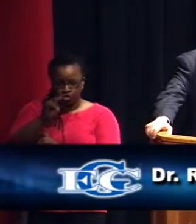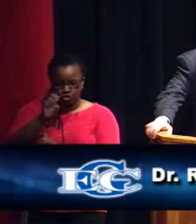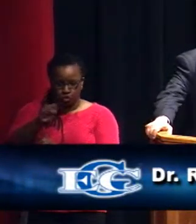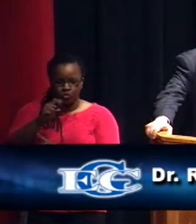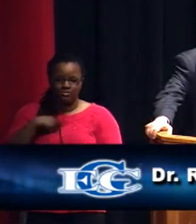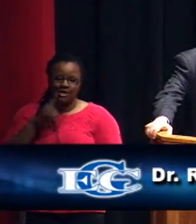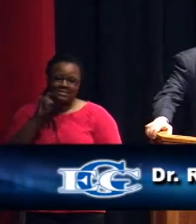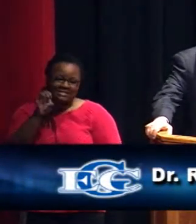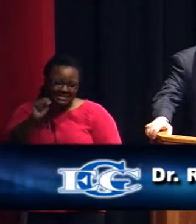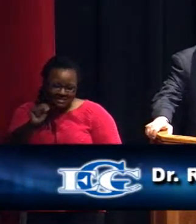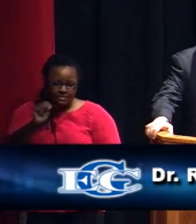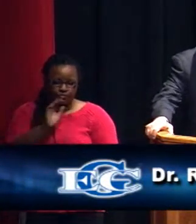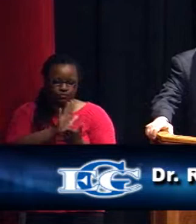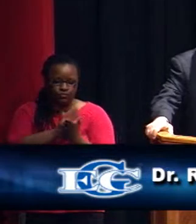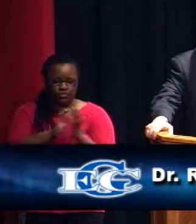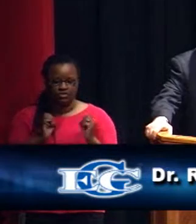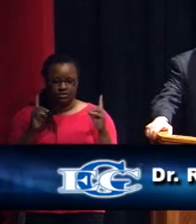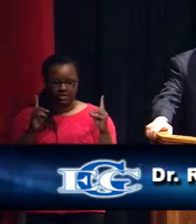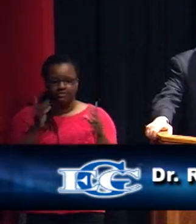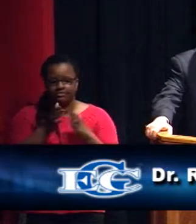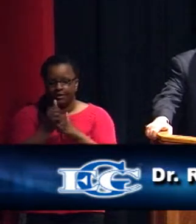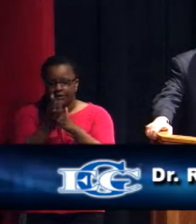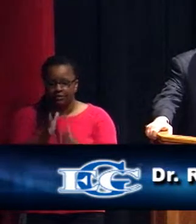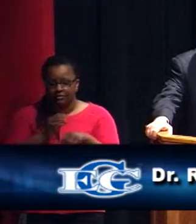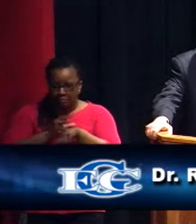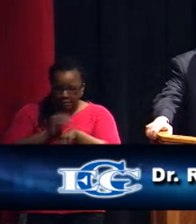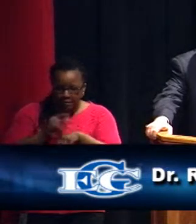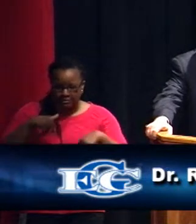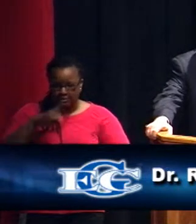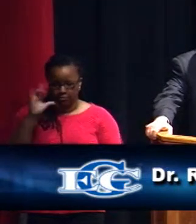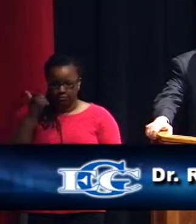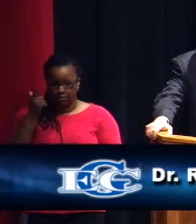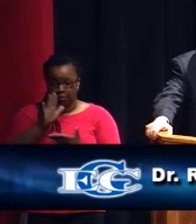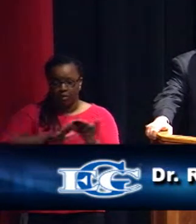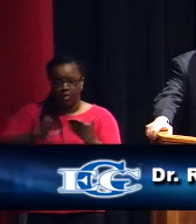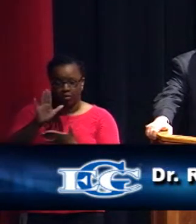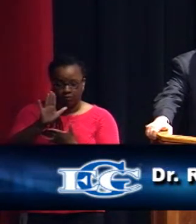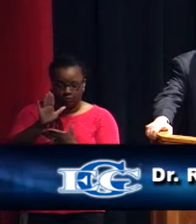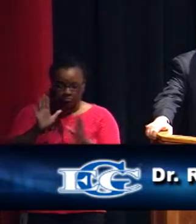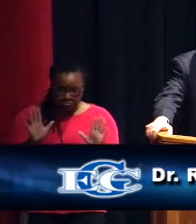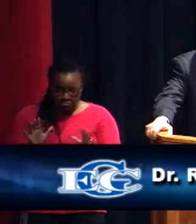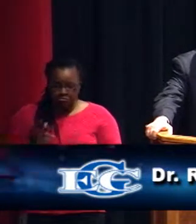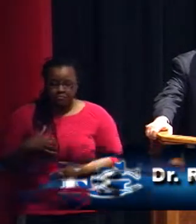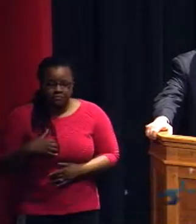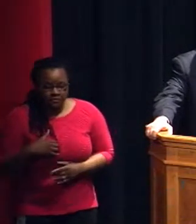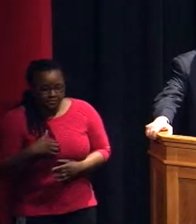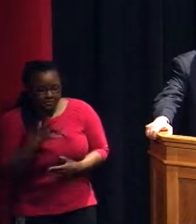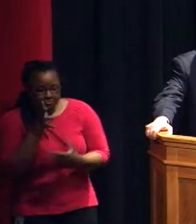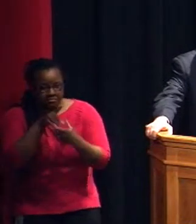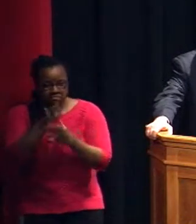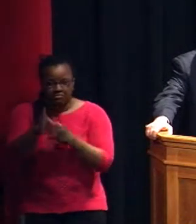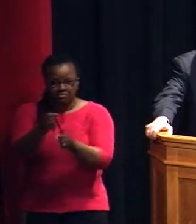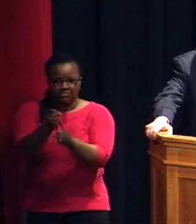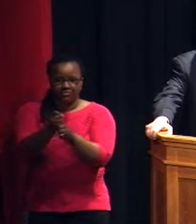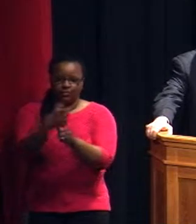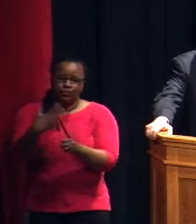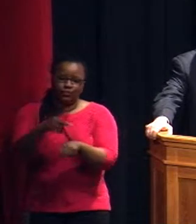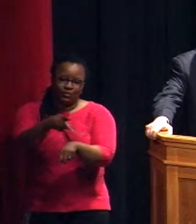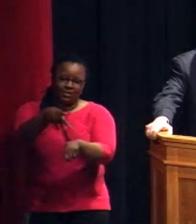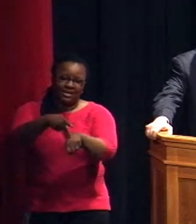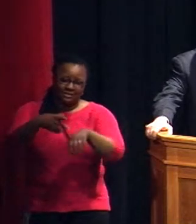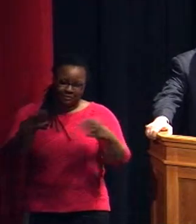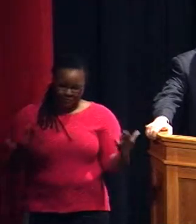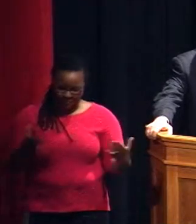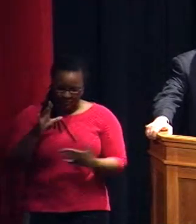Education, Leadership, and Counseling at Lynchburg College, I had the great pleasure for 8 years to be principal of EC Glass High